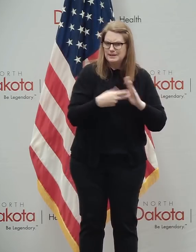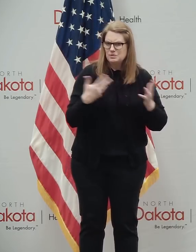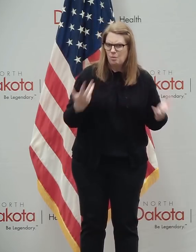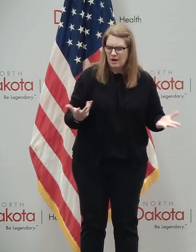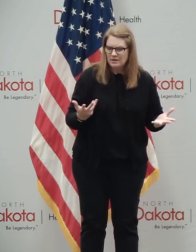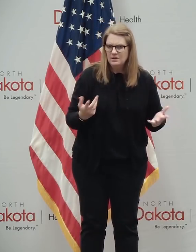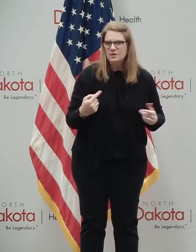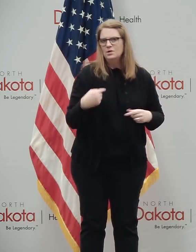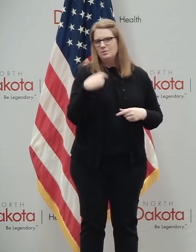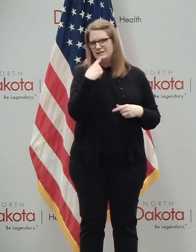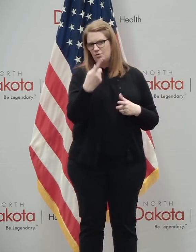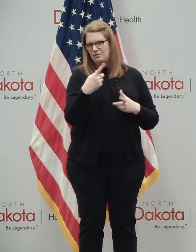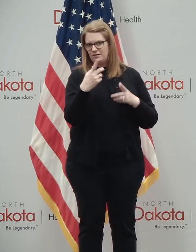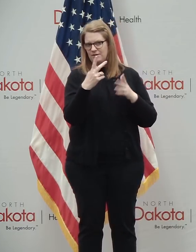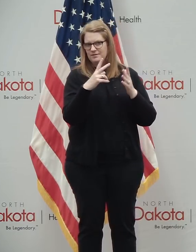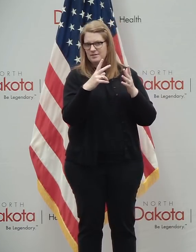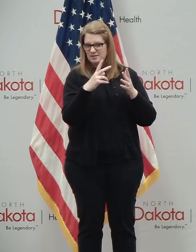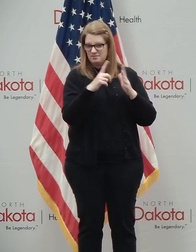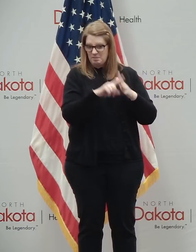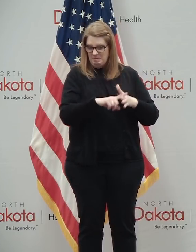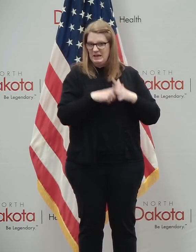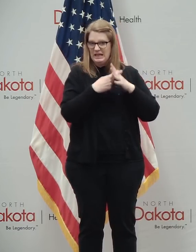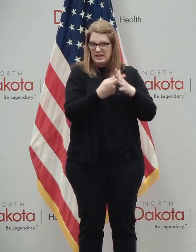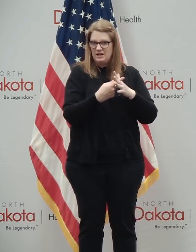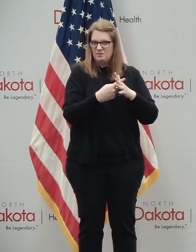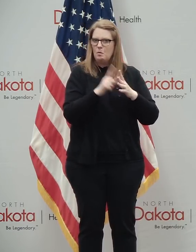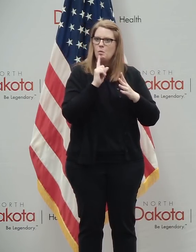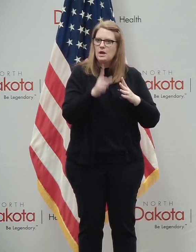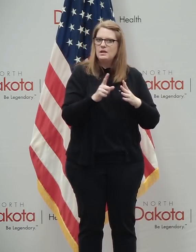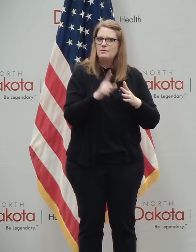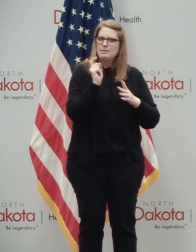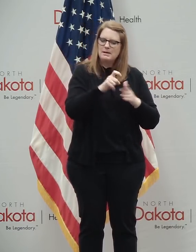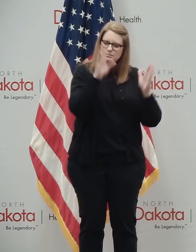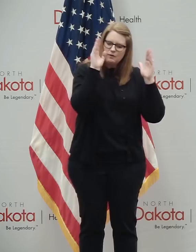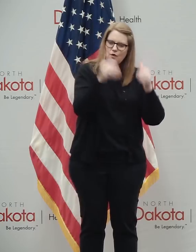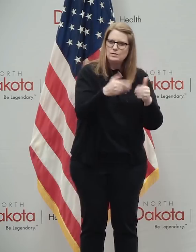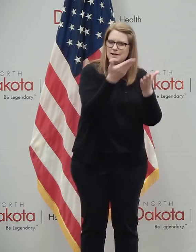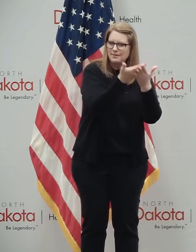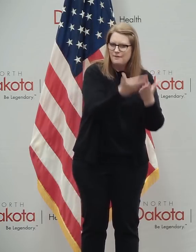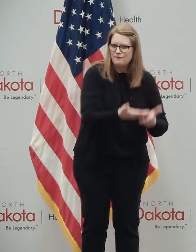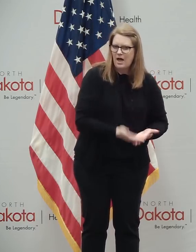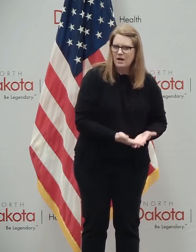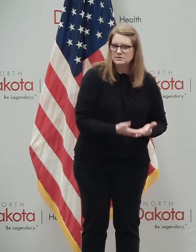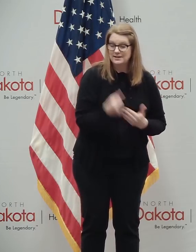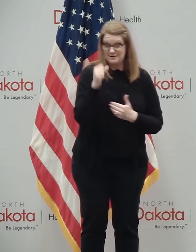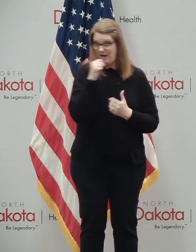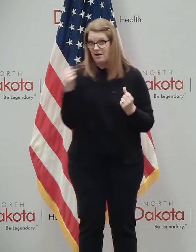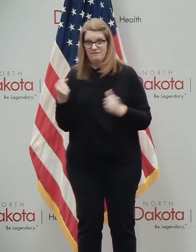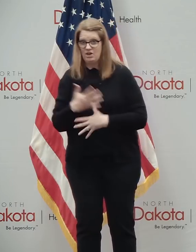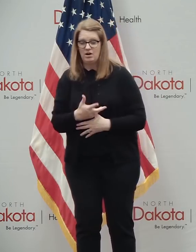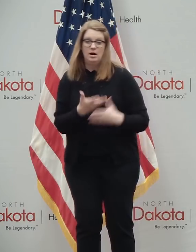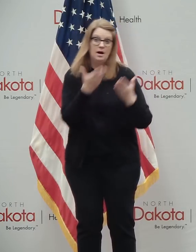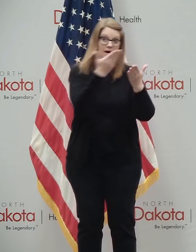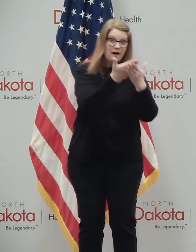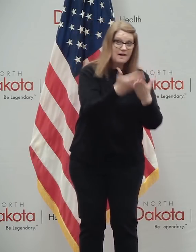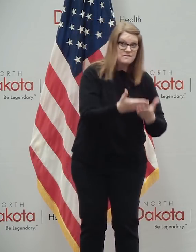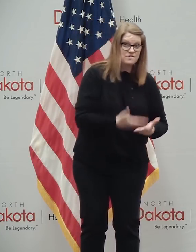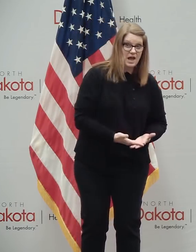from the beginning that we want to be data-driven, and we want to, again, through the core